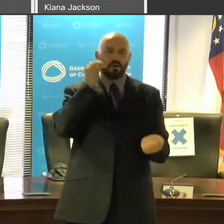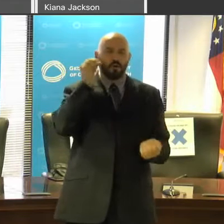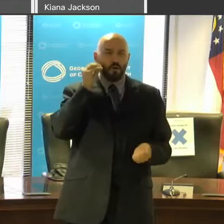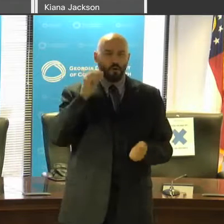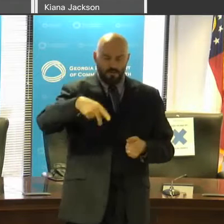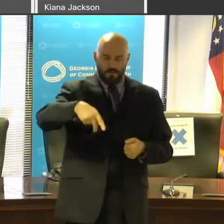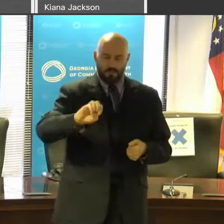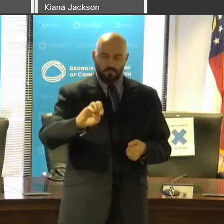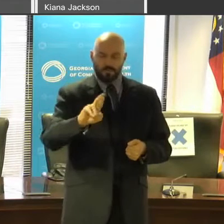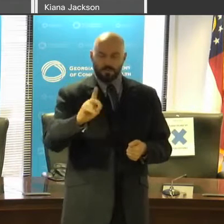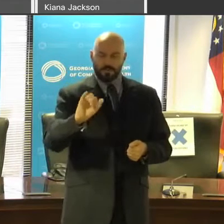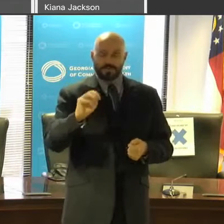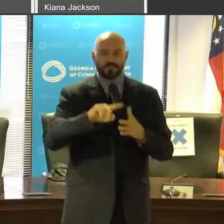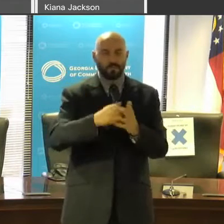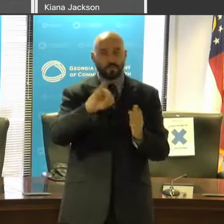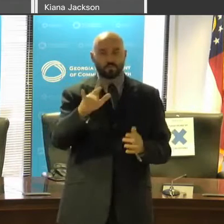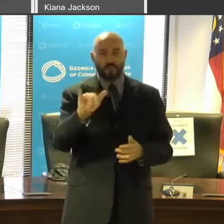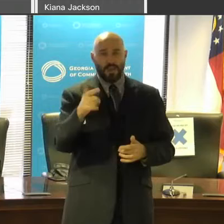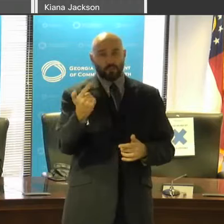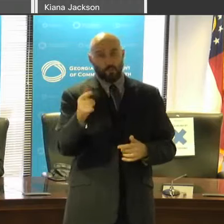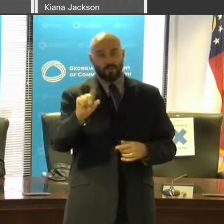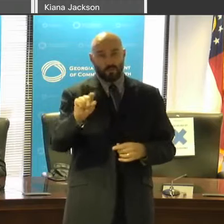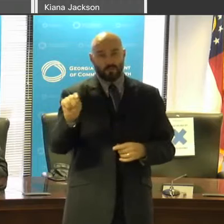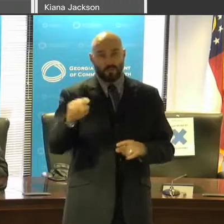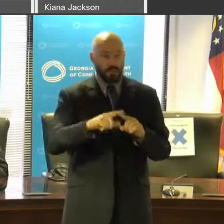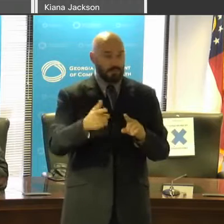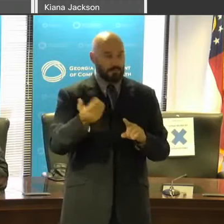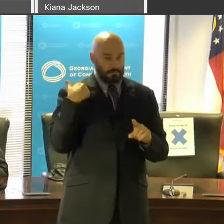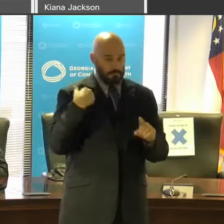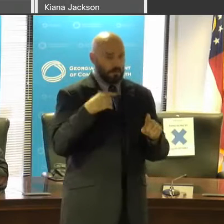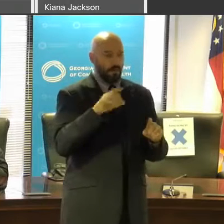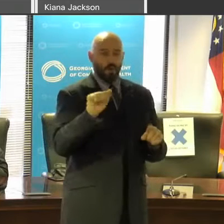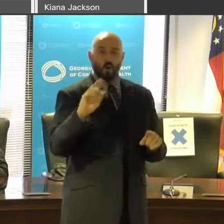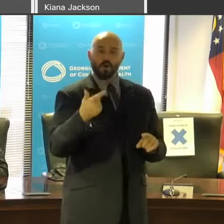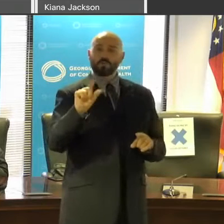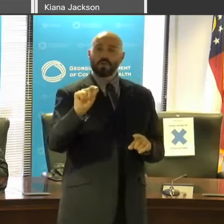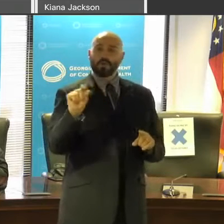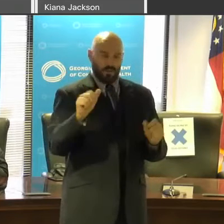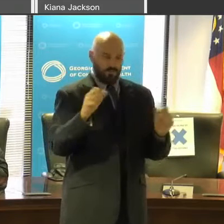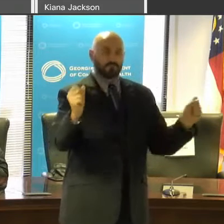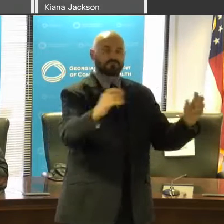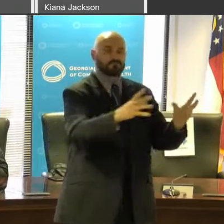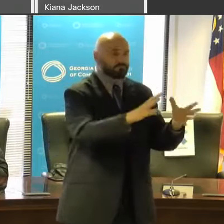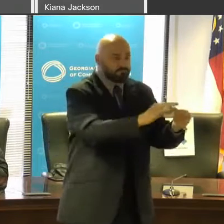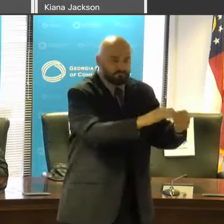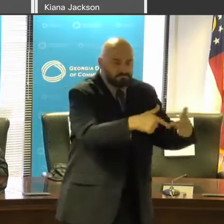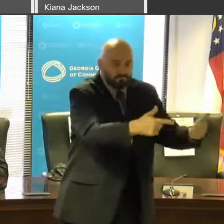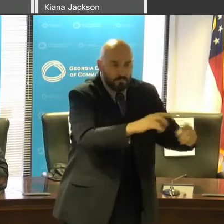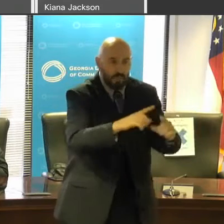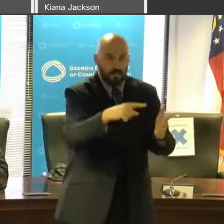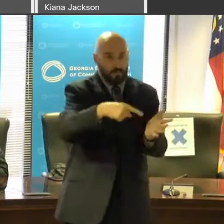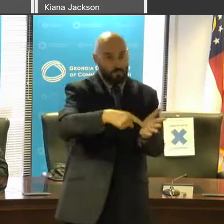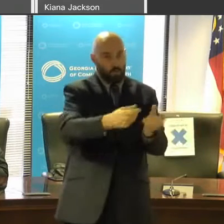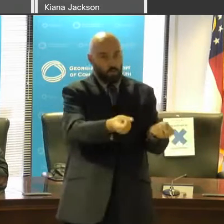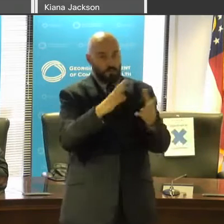2020. Public comments were held on August 20, 2020. Written comments were due on or before August 27,